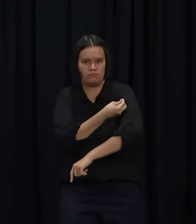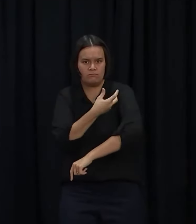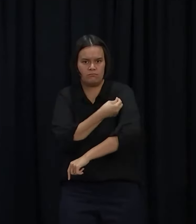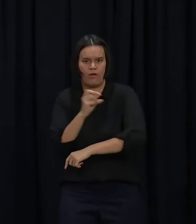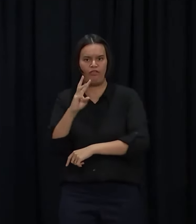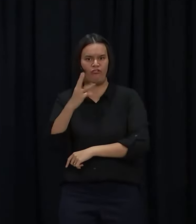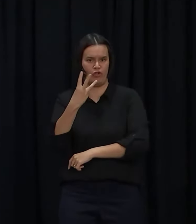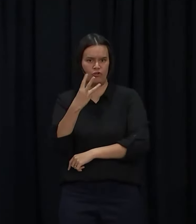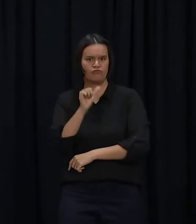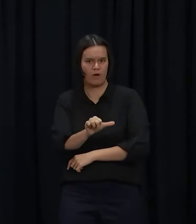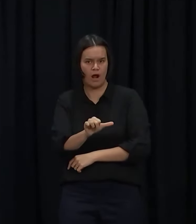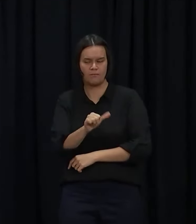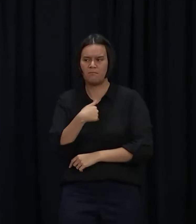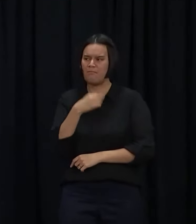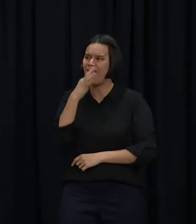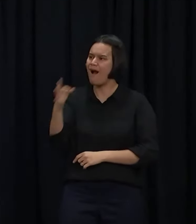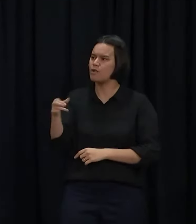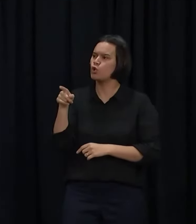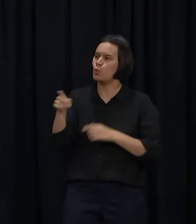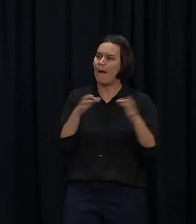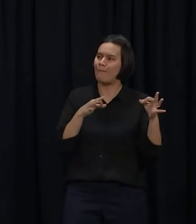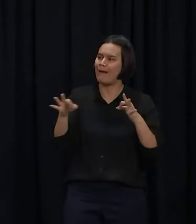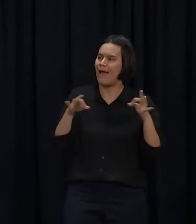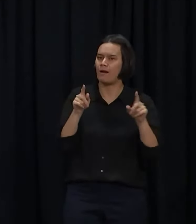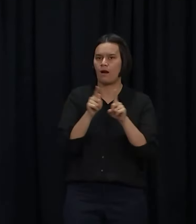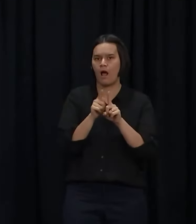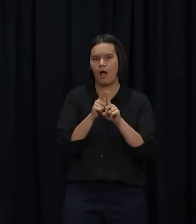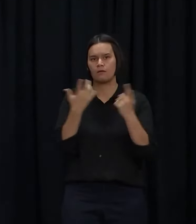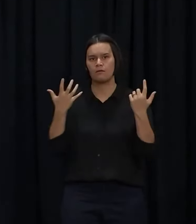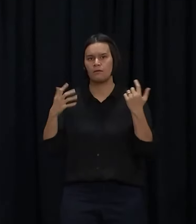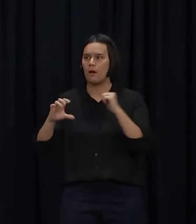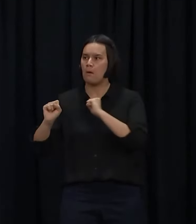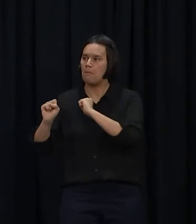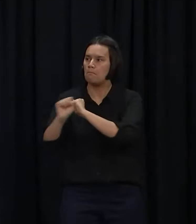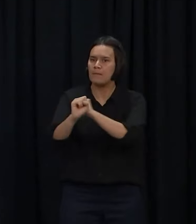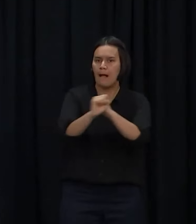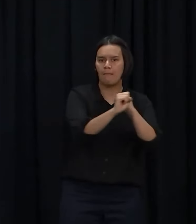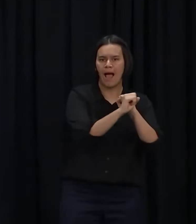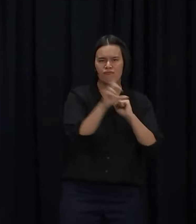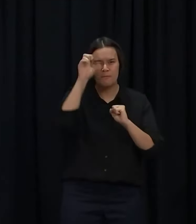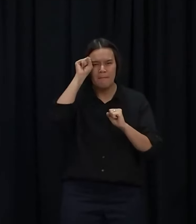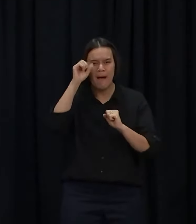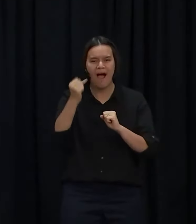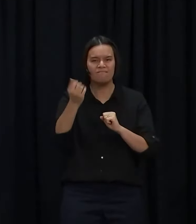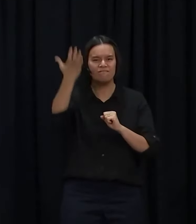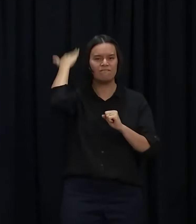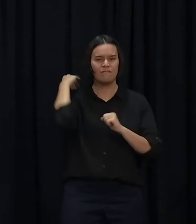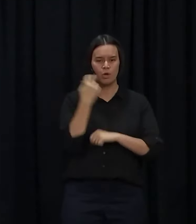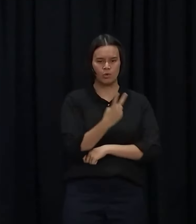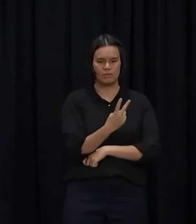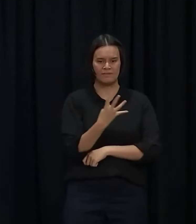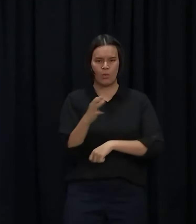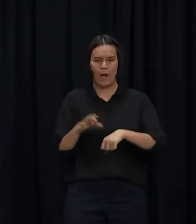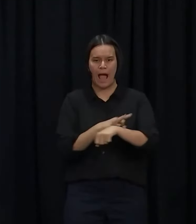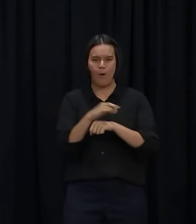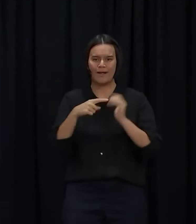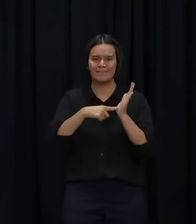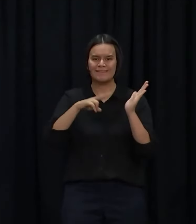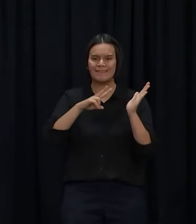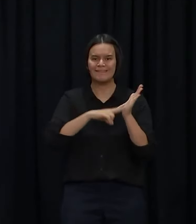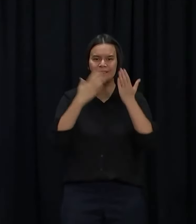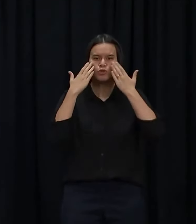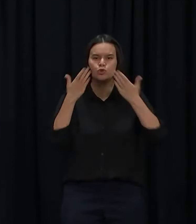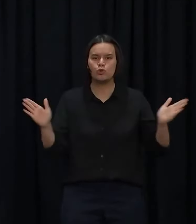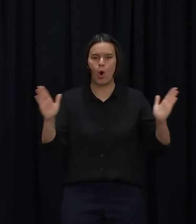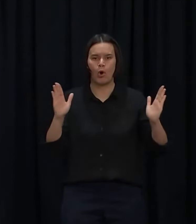of specific campaigns, incentives, fax-a-thon booster style type things to get people actually moving?